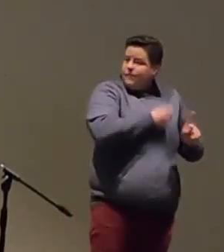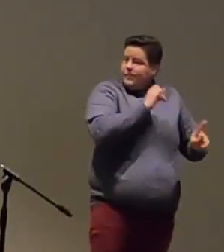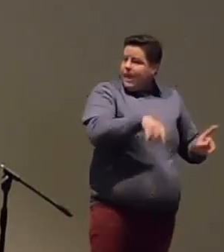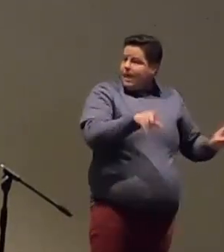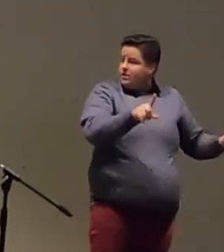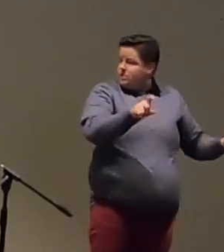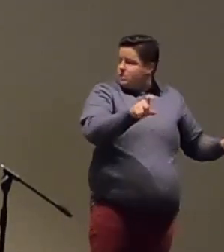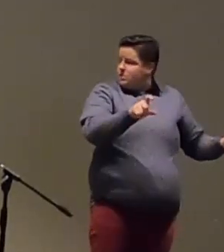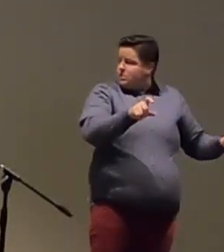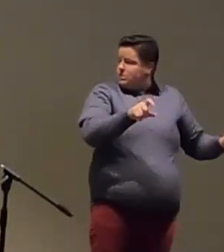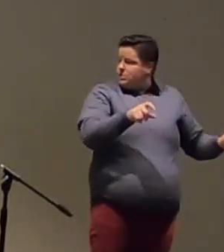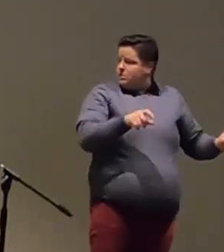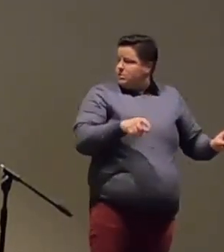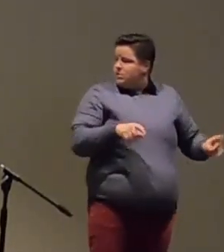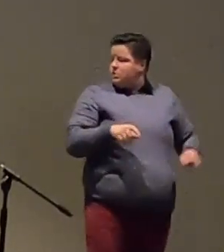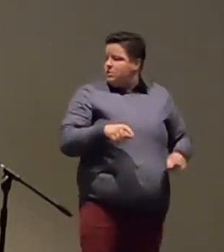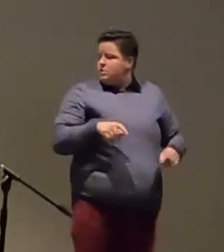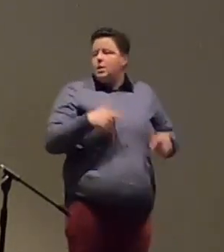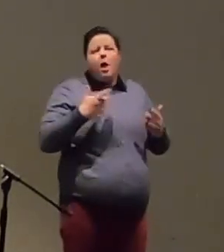out of the show or not?